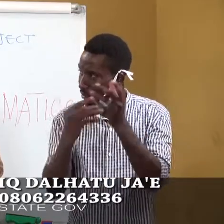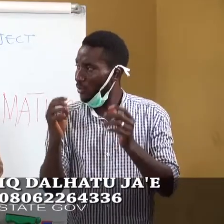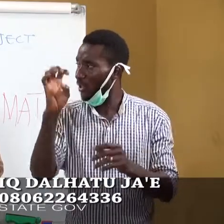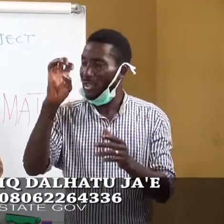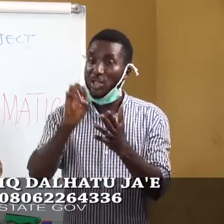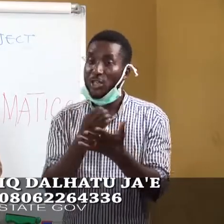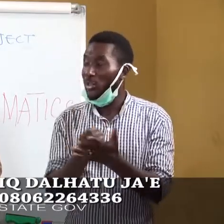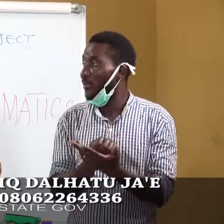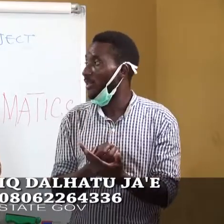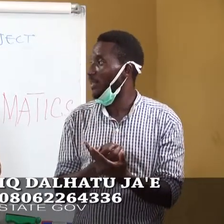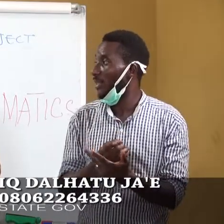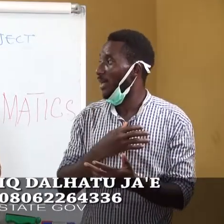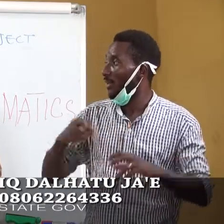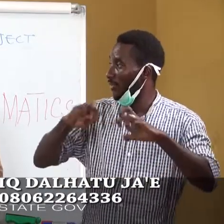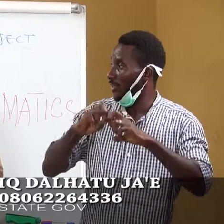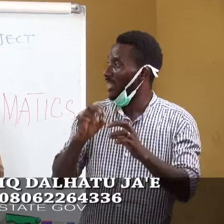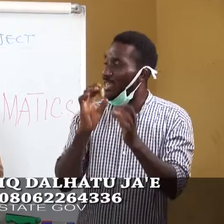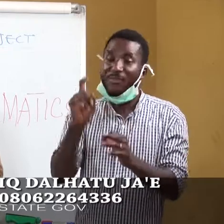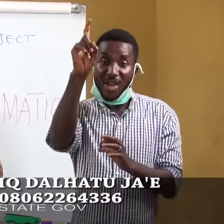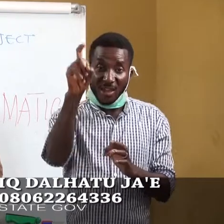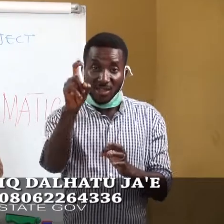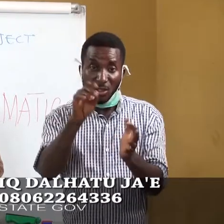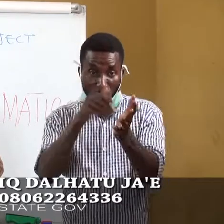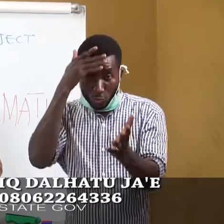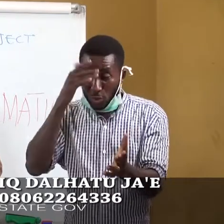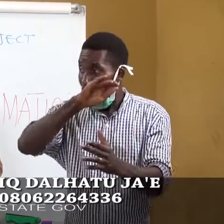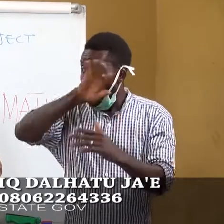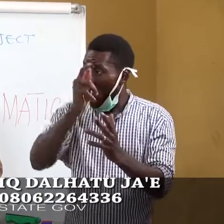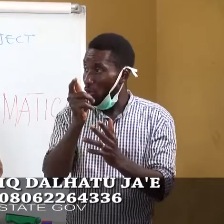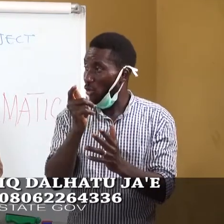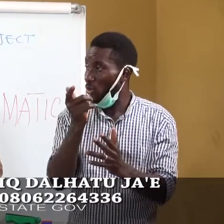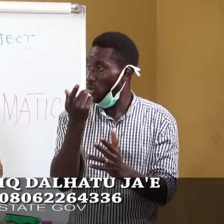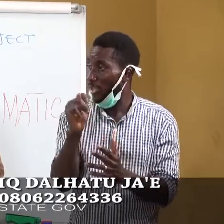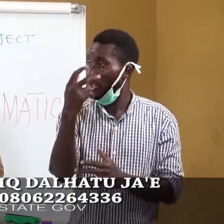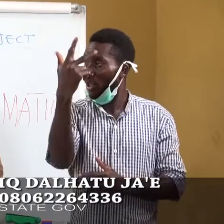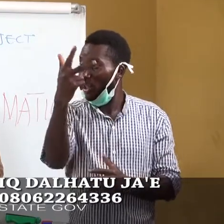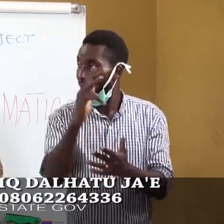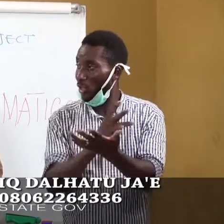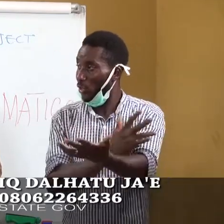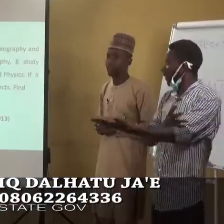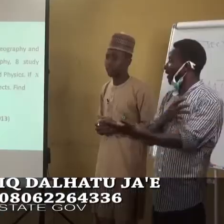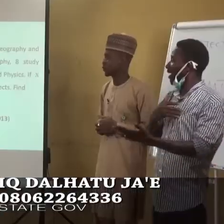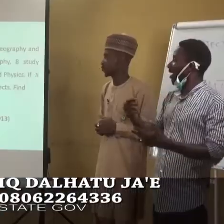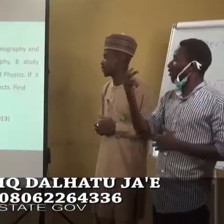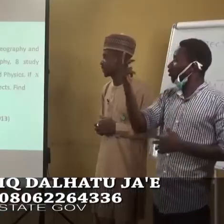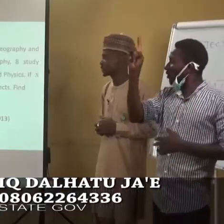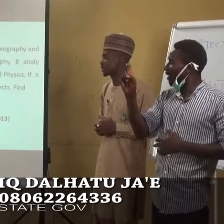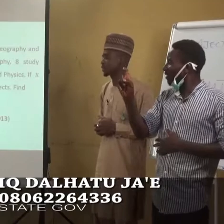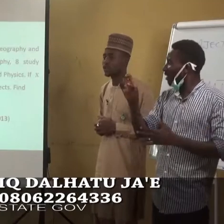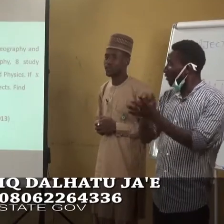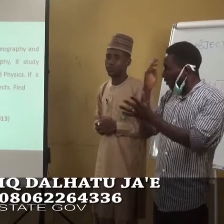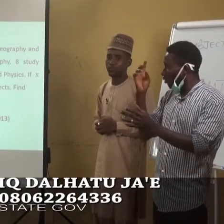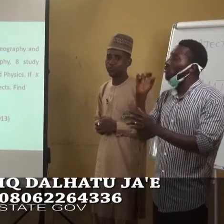If X study all the 3 subjects and 2X study none of the 3